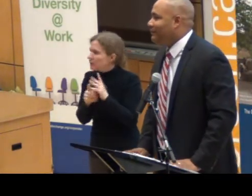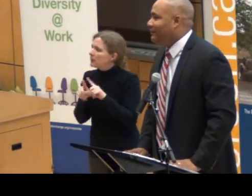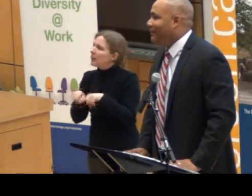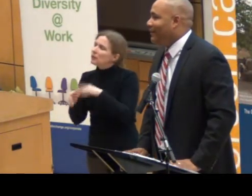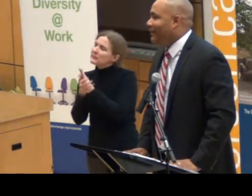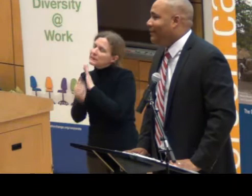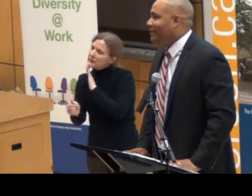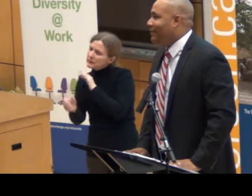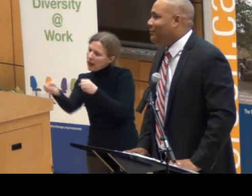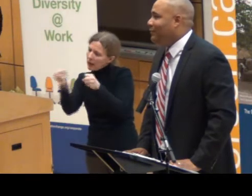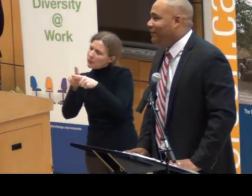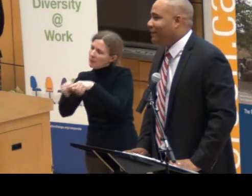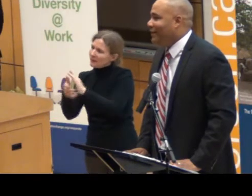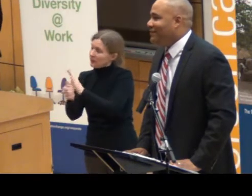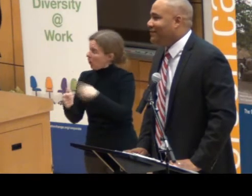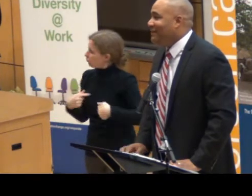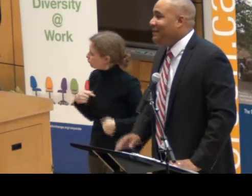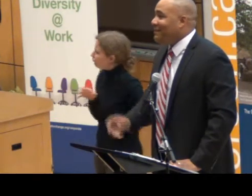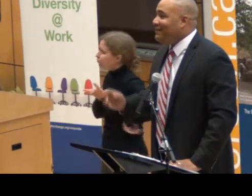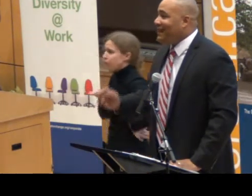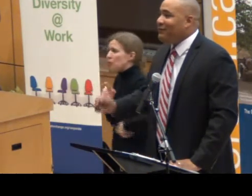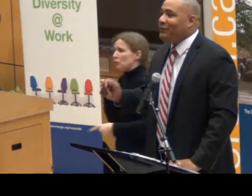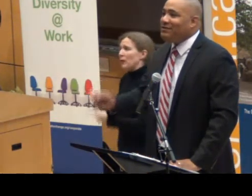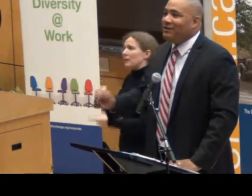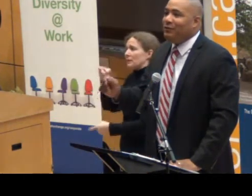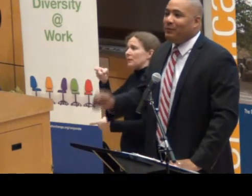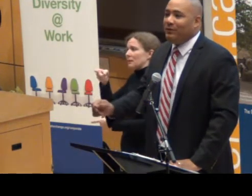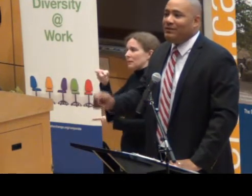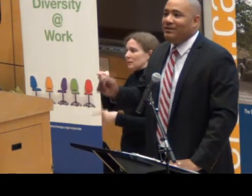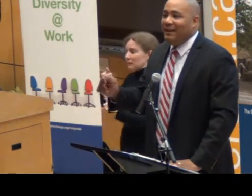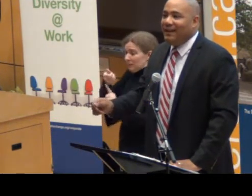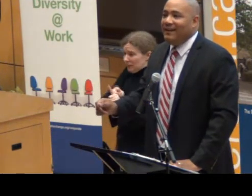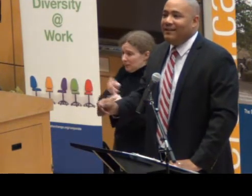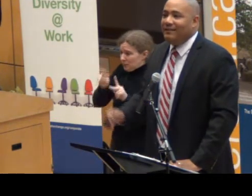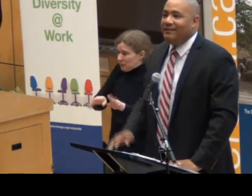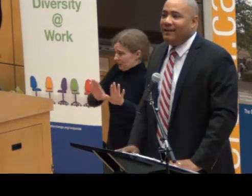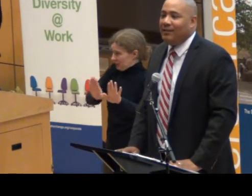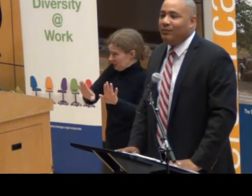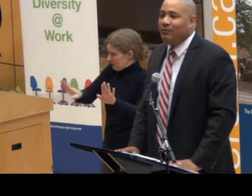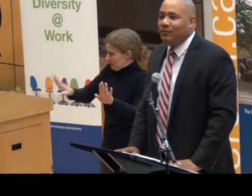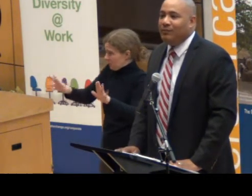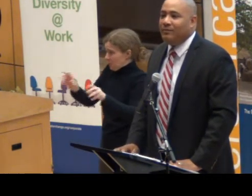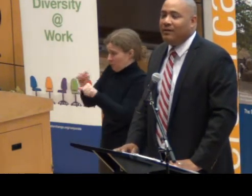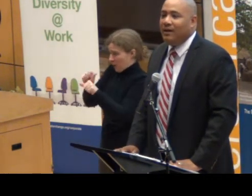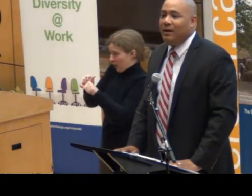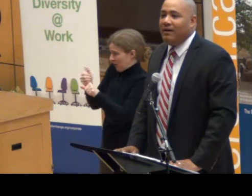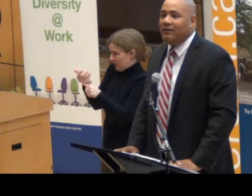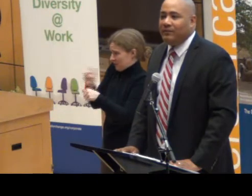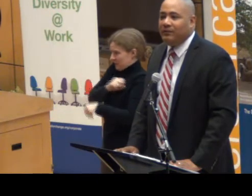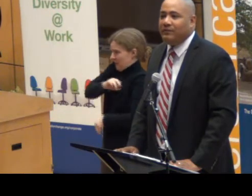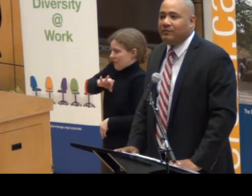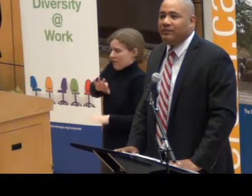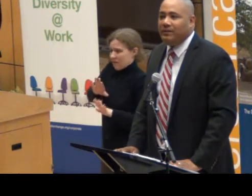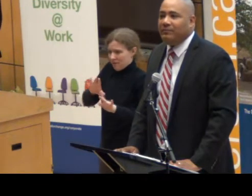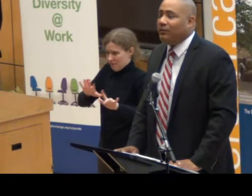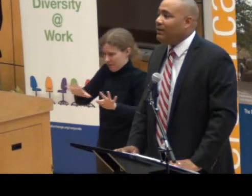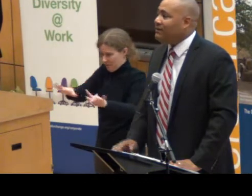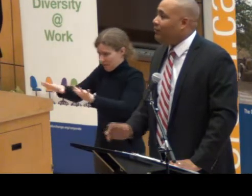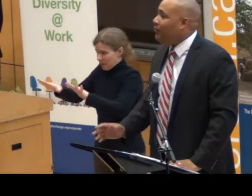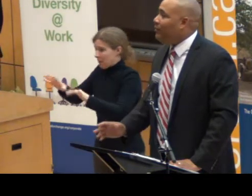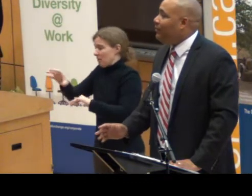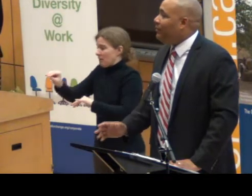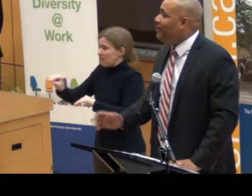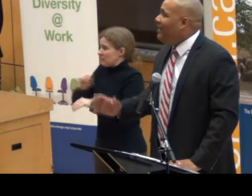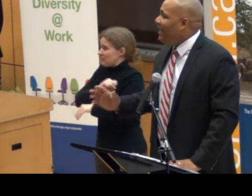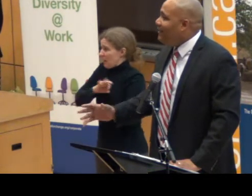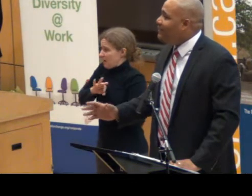skills. And I thought that was a fair answer. Because every single person in that room, those 50 employees